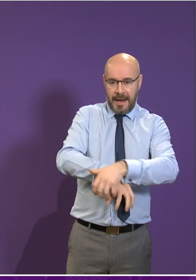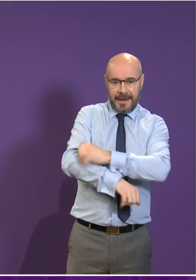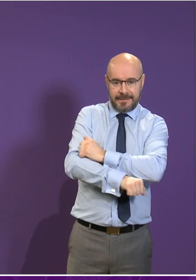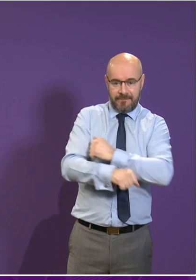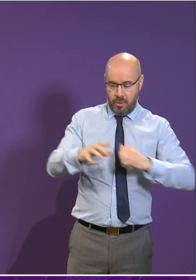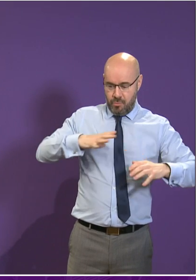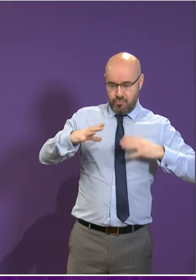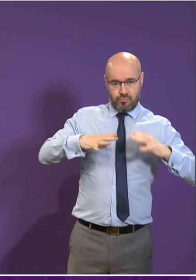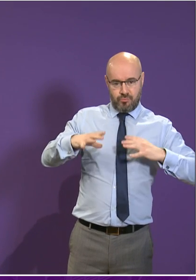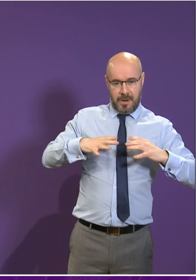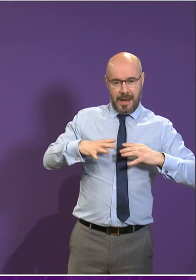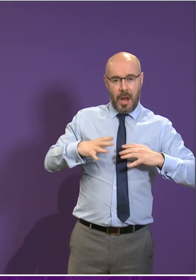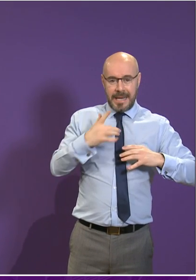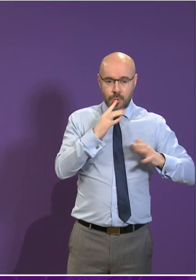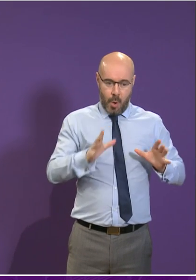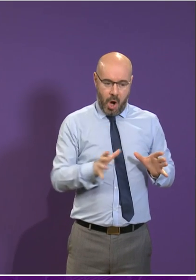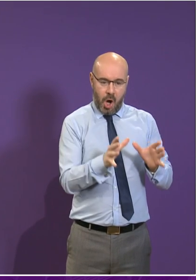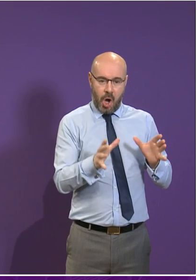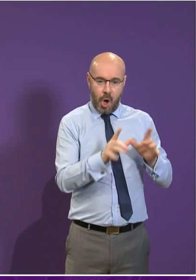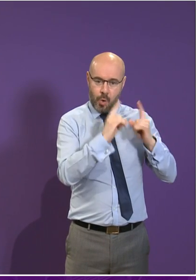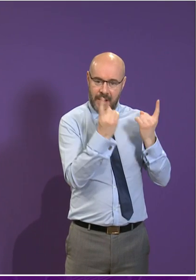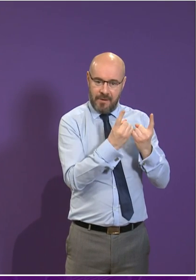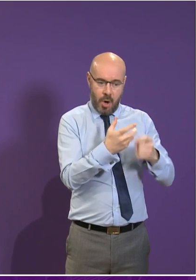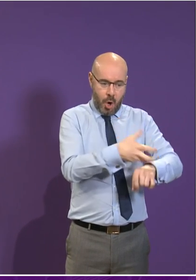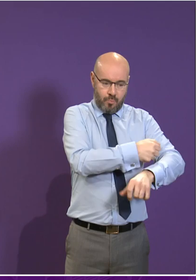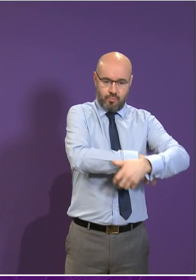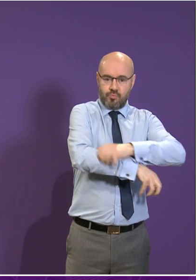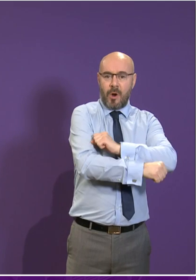about encouraging them to become more proactive about what they do.